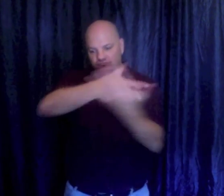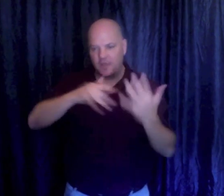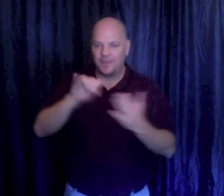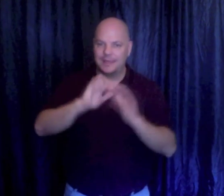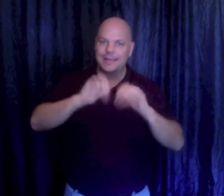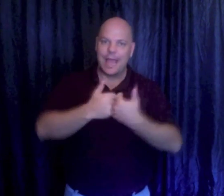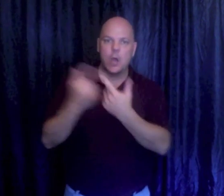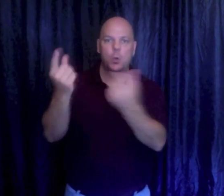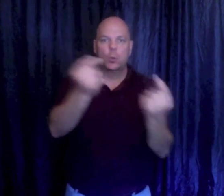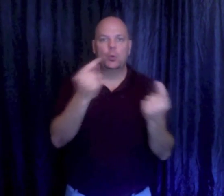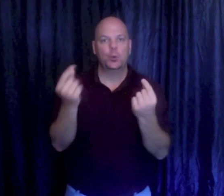operate, and